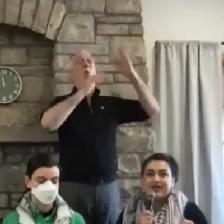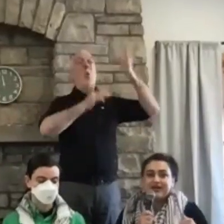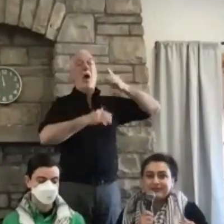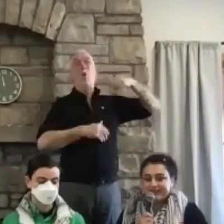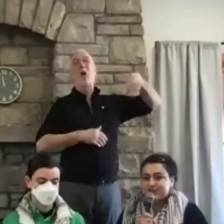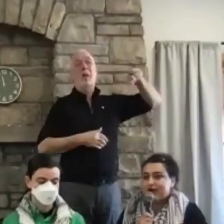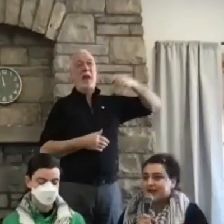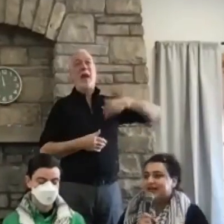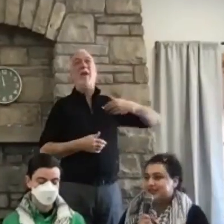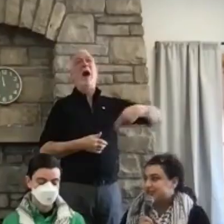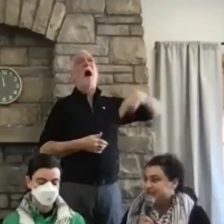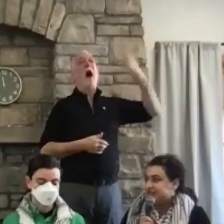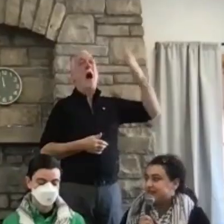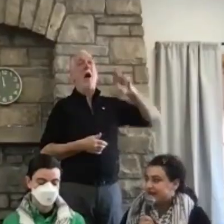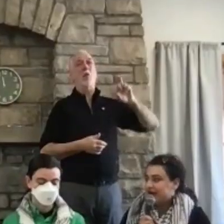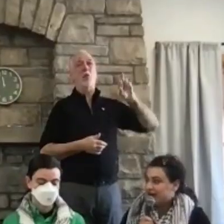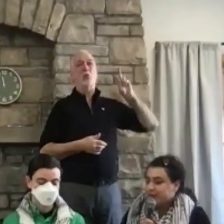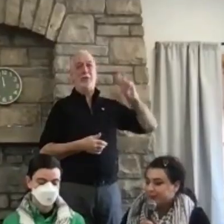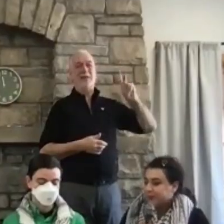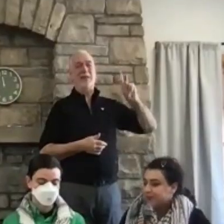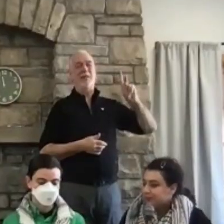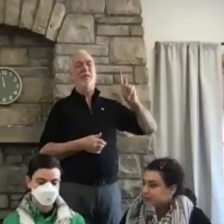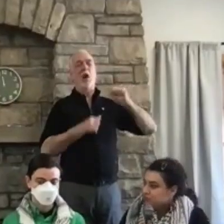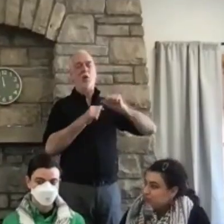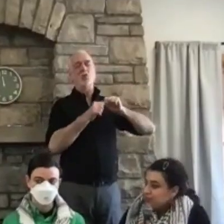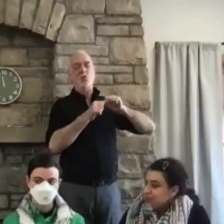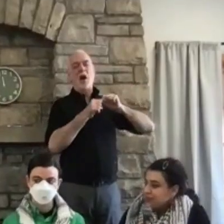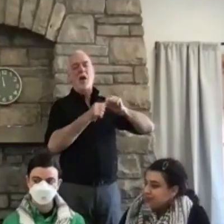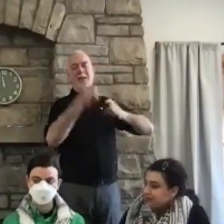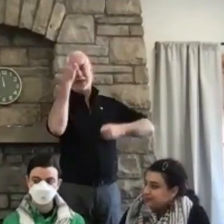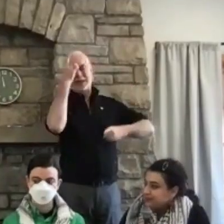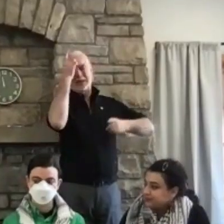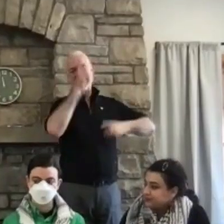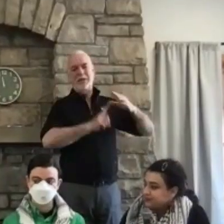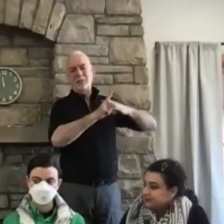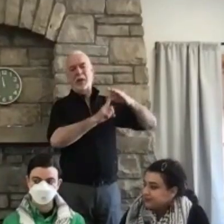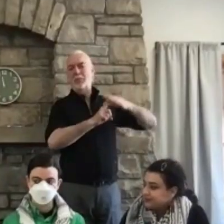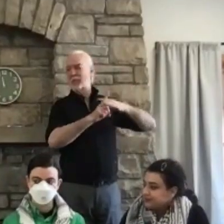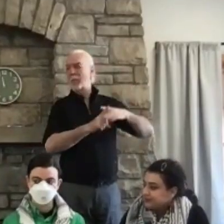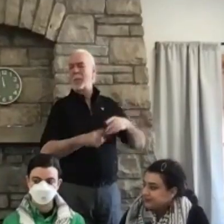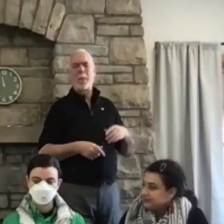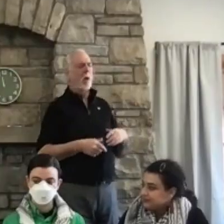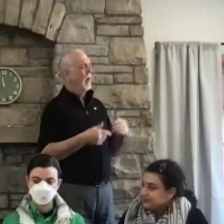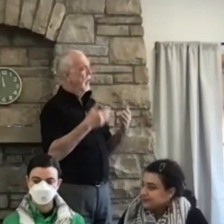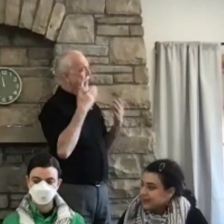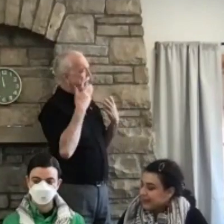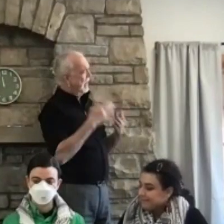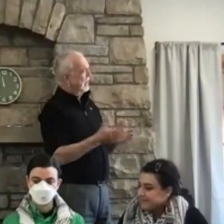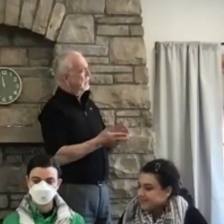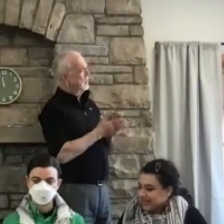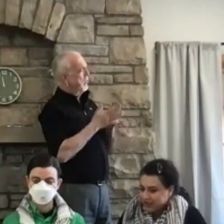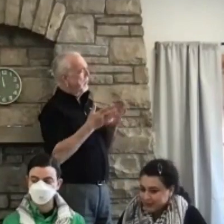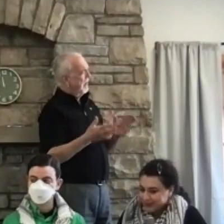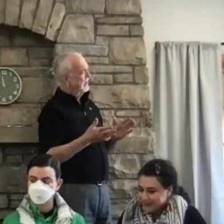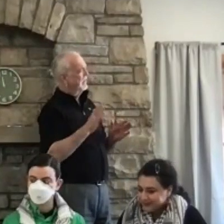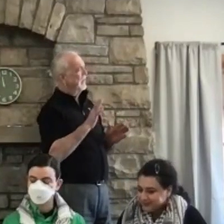of these chronic conditions flaring up. Wow, really important stuff. Thank you so much,